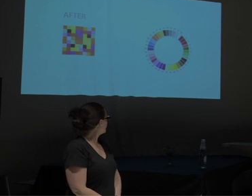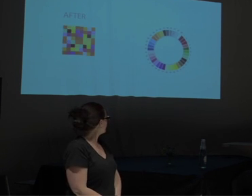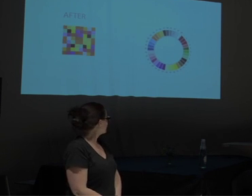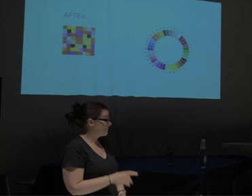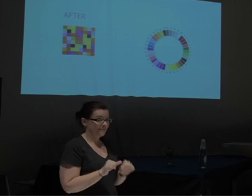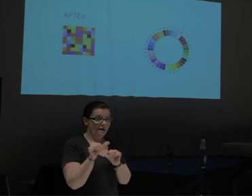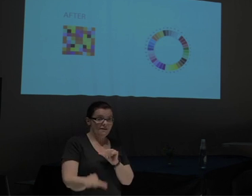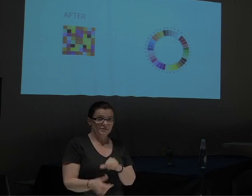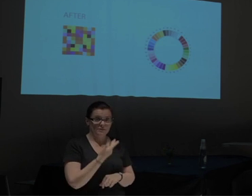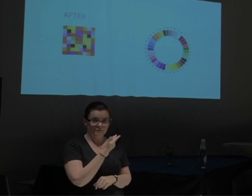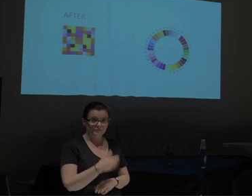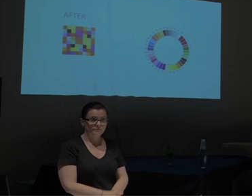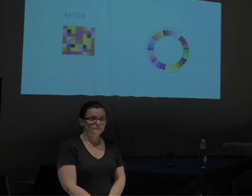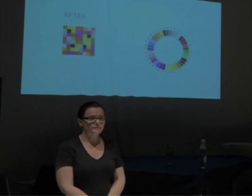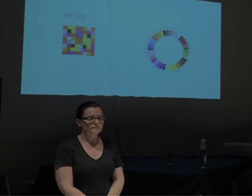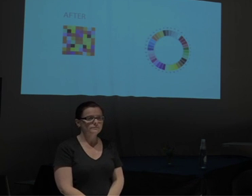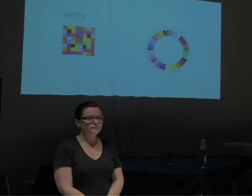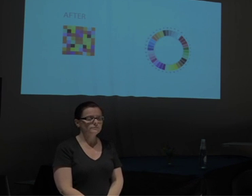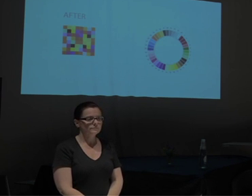And this is after.